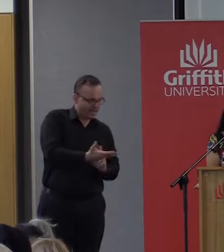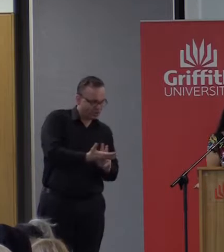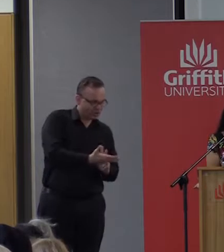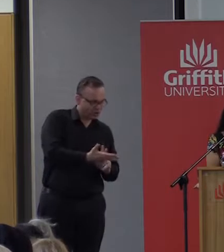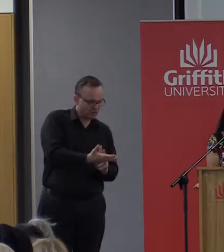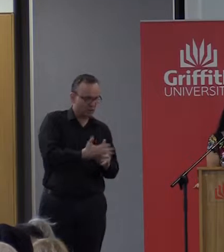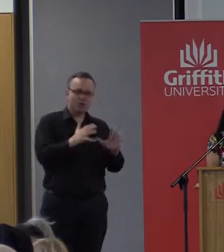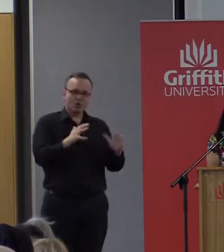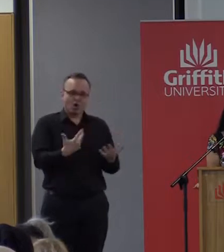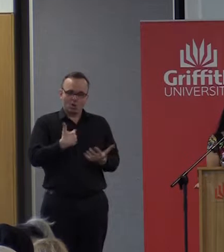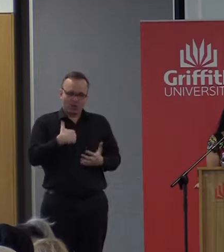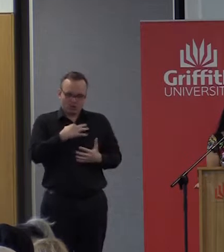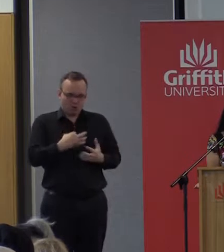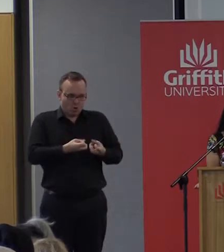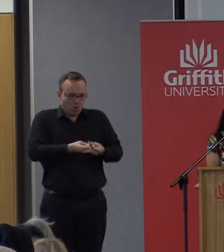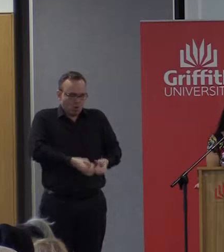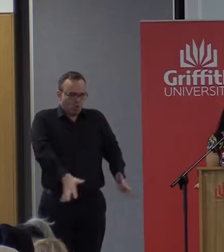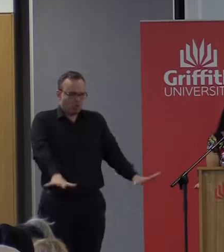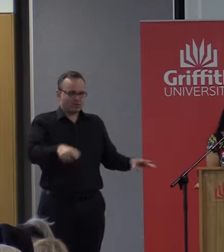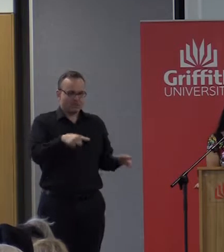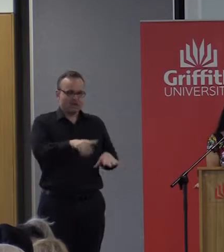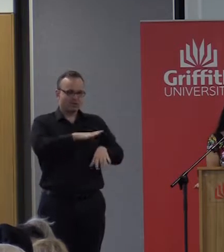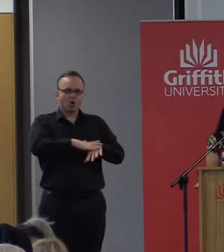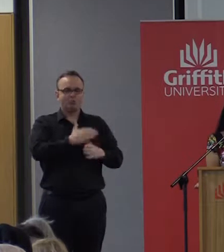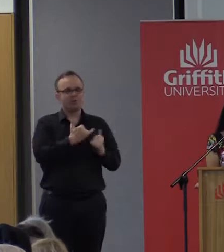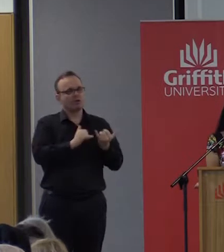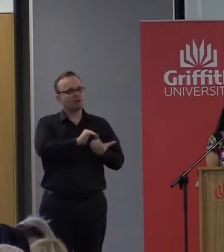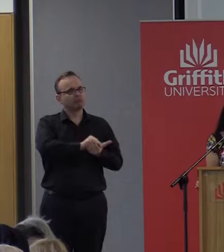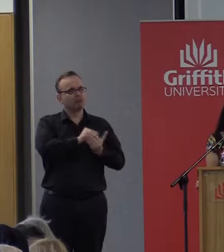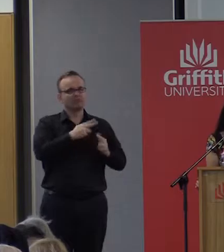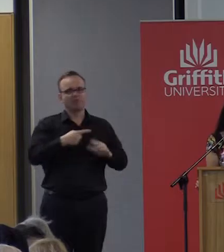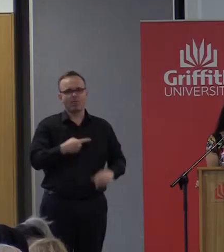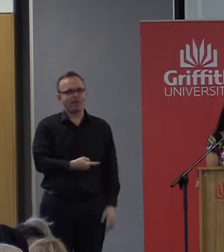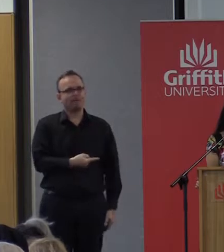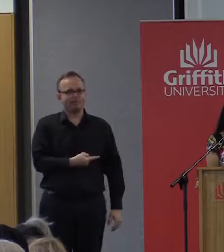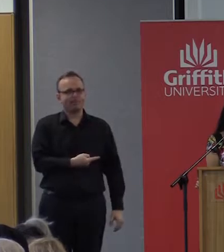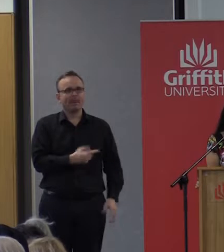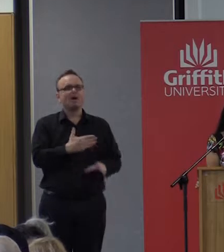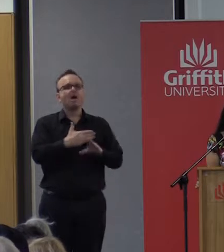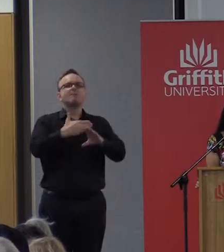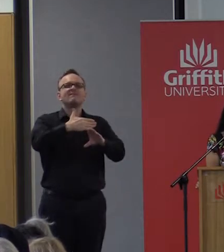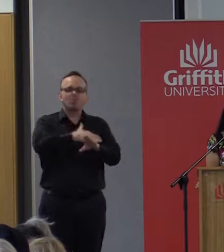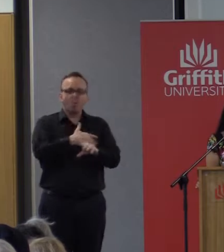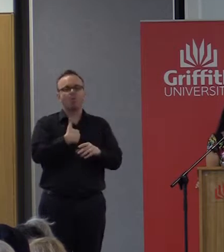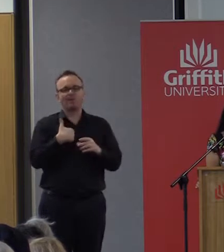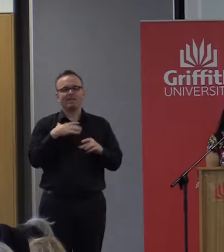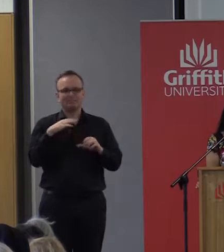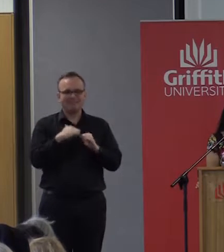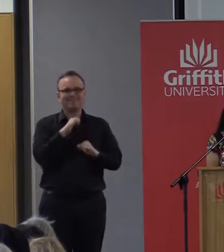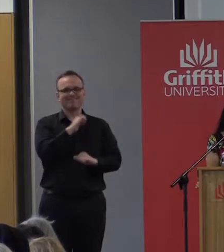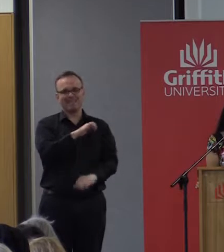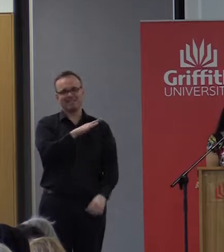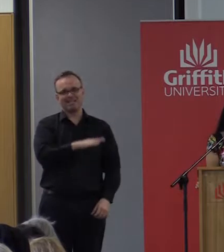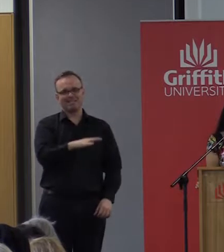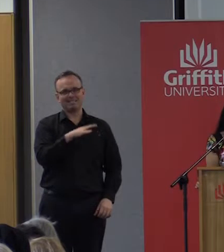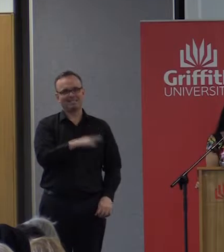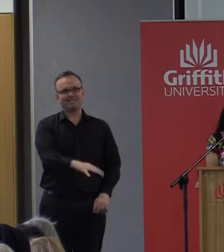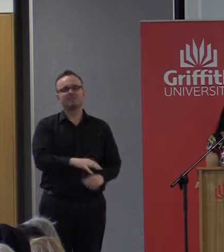don't lose this precious time for them before having those needs met and